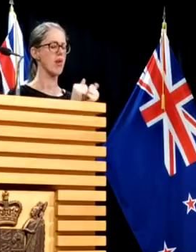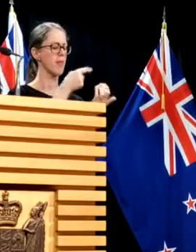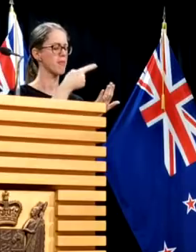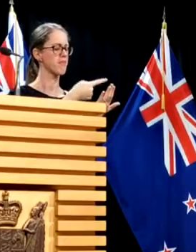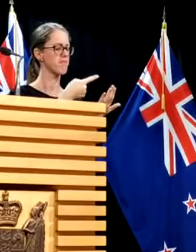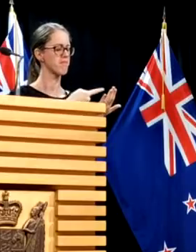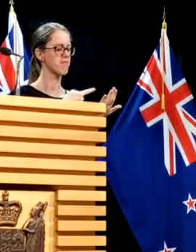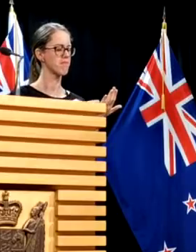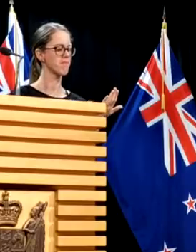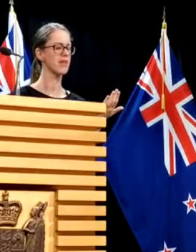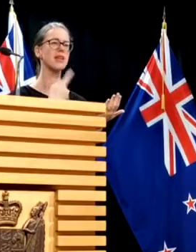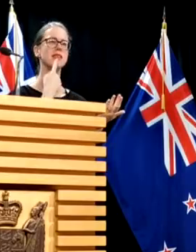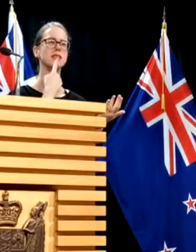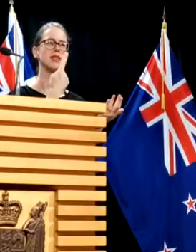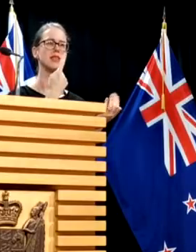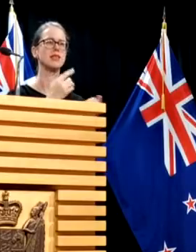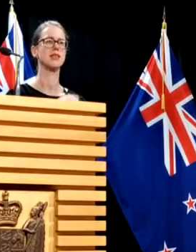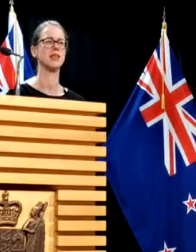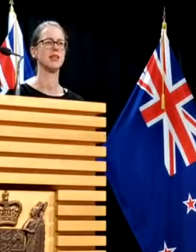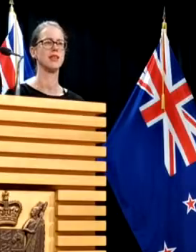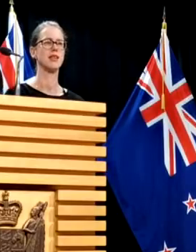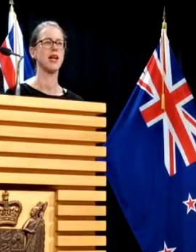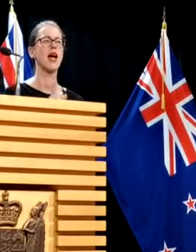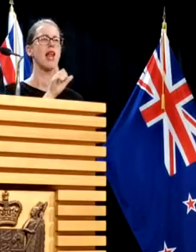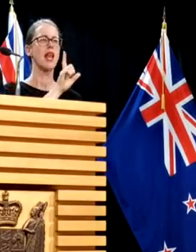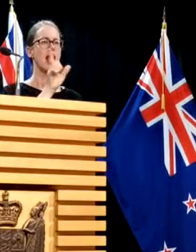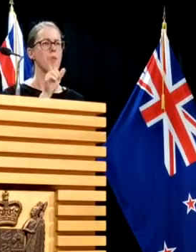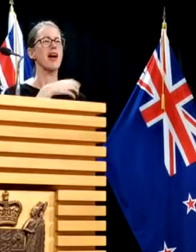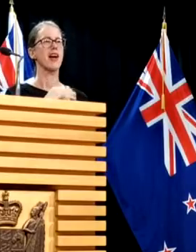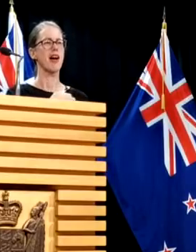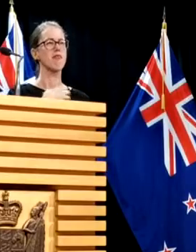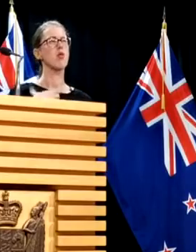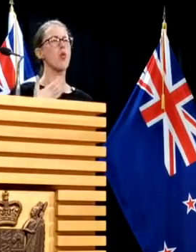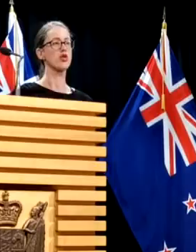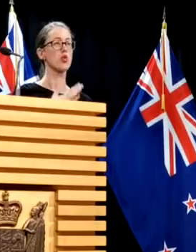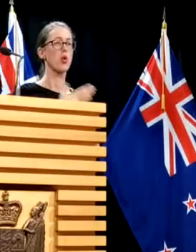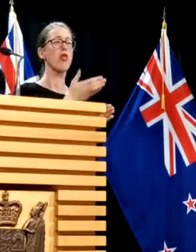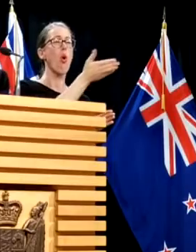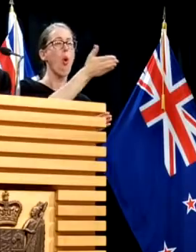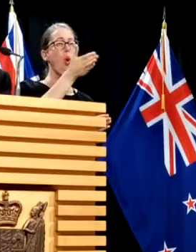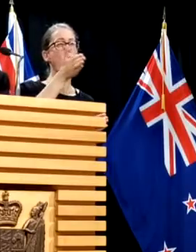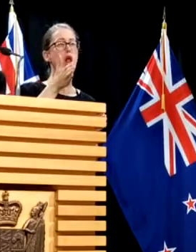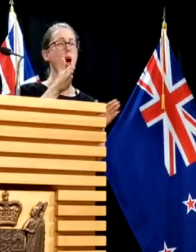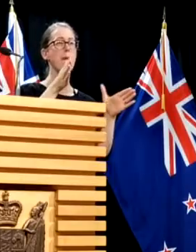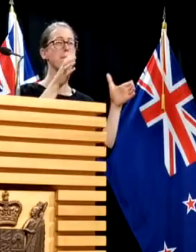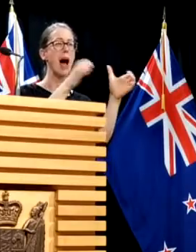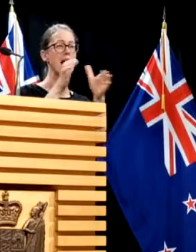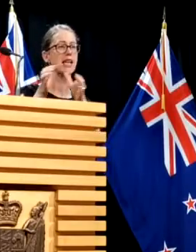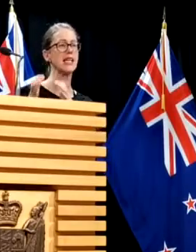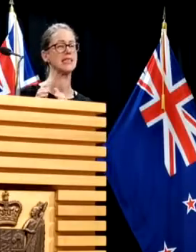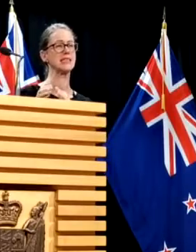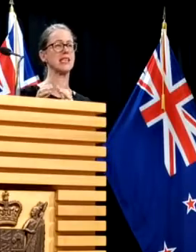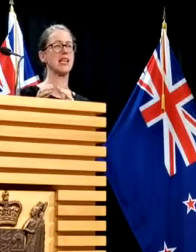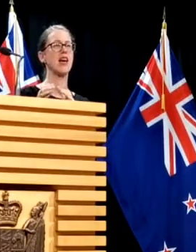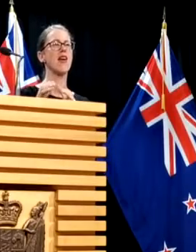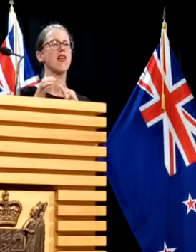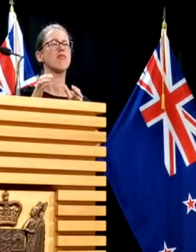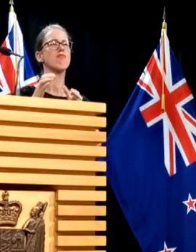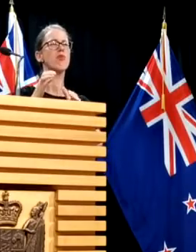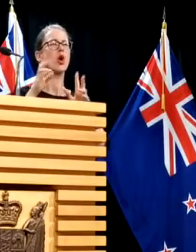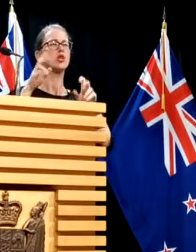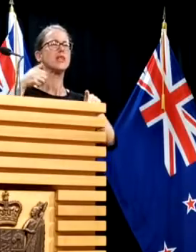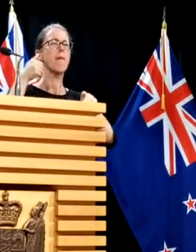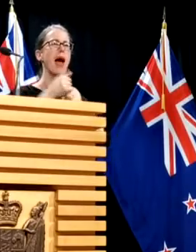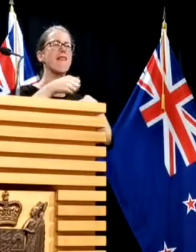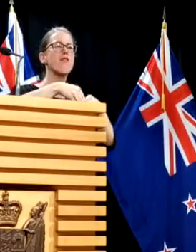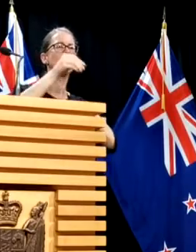government's intention to work with political parties from across Parliament on issues affecting our democracy.